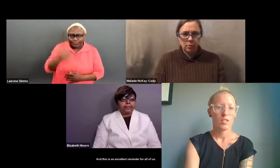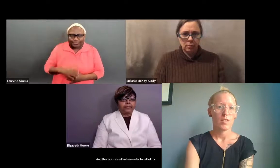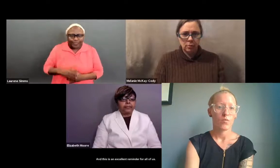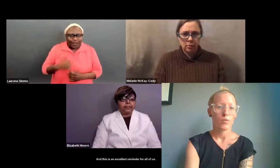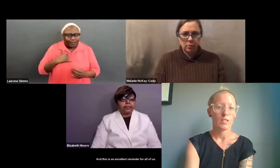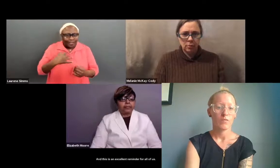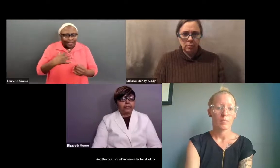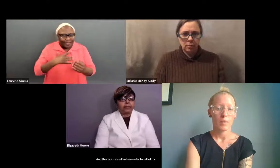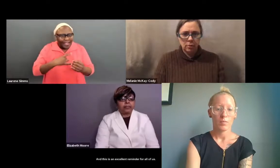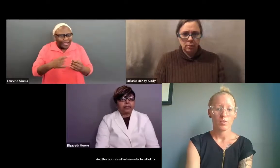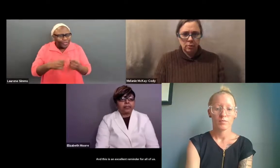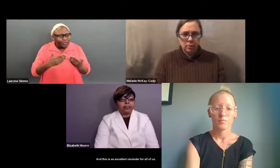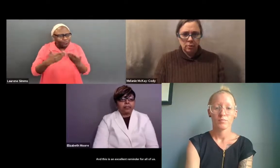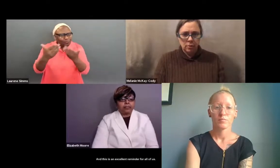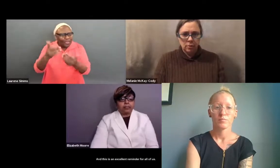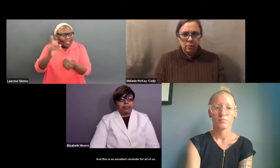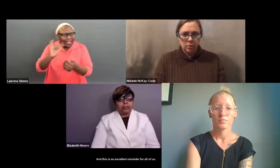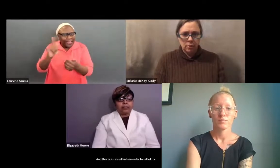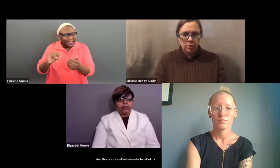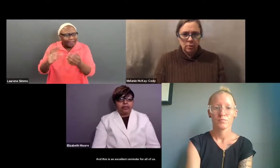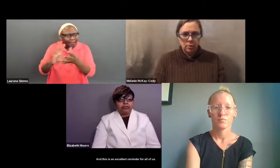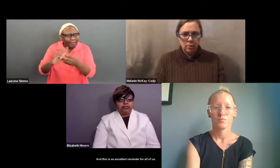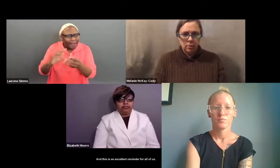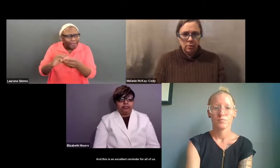message that we can remember.